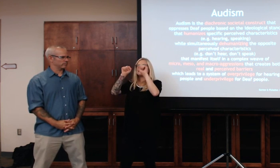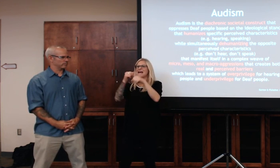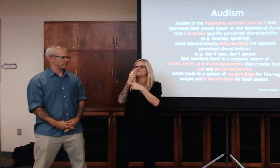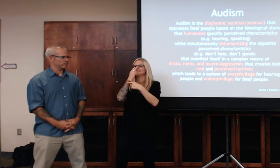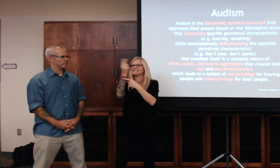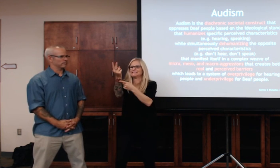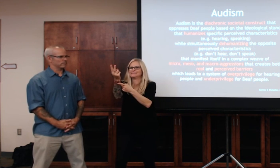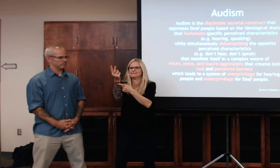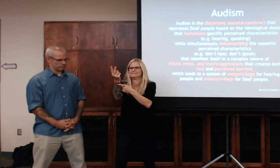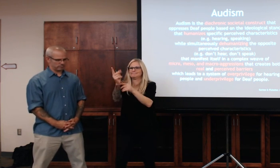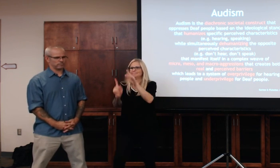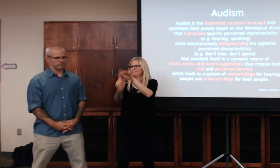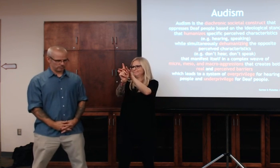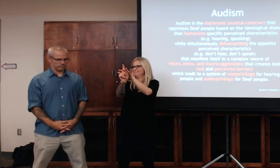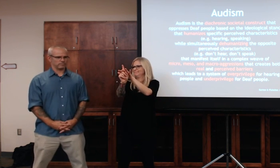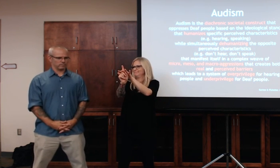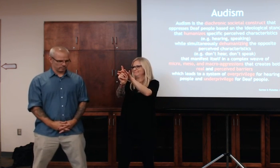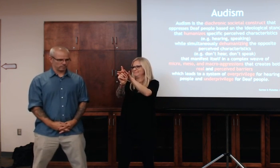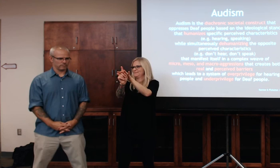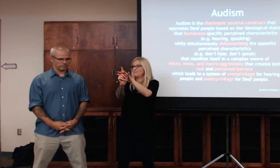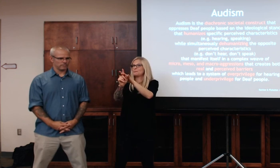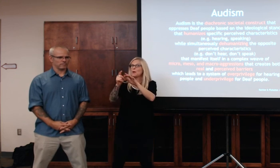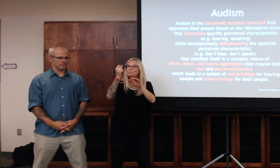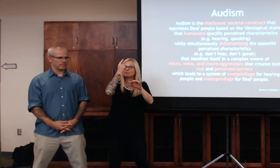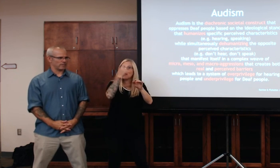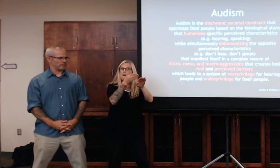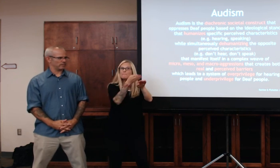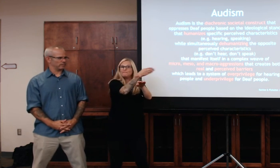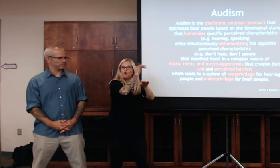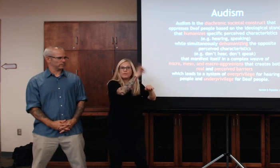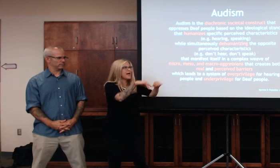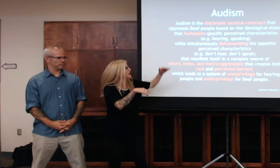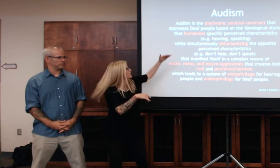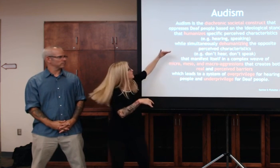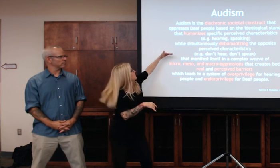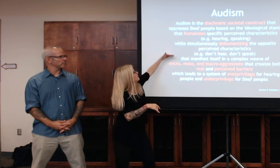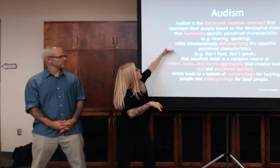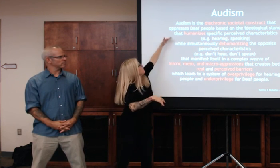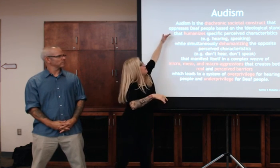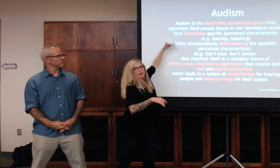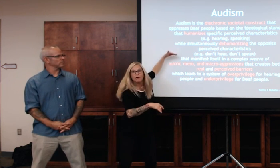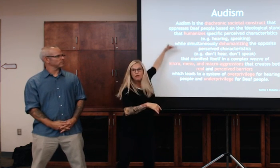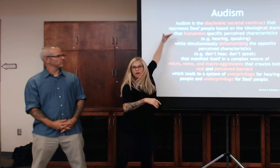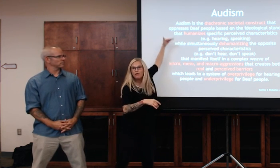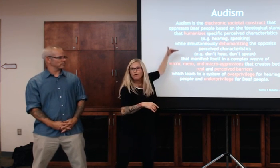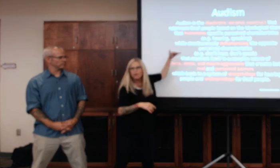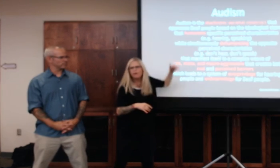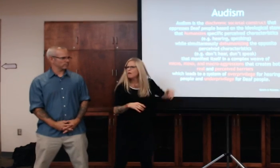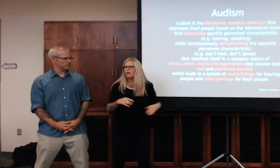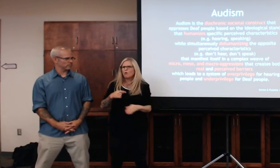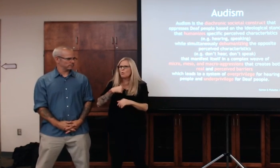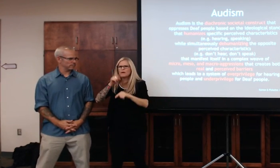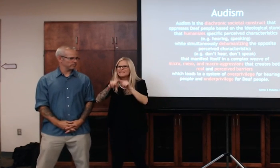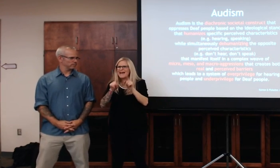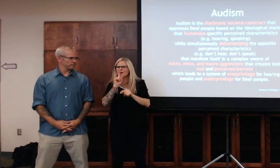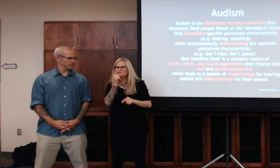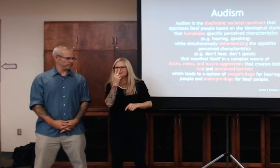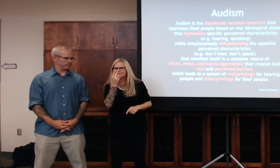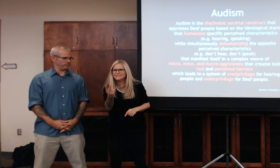It's more so something that you can see, something tangible. Before this, anything above this text line, you can't really